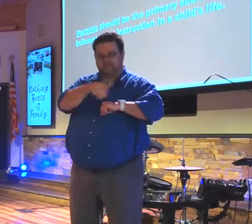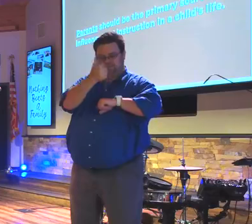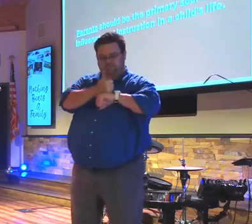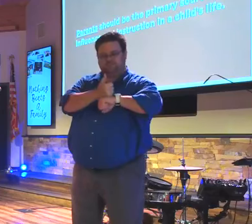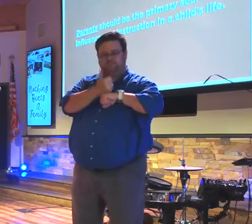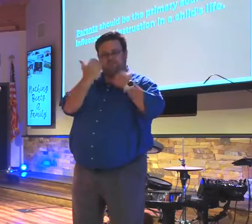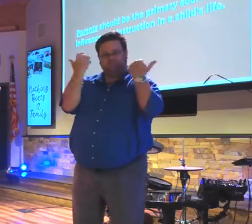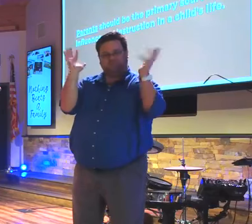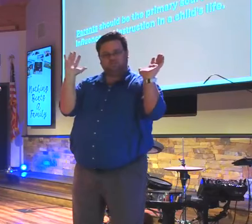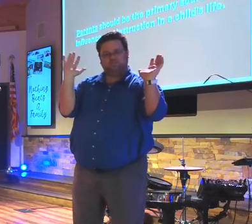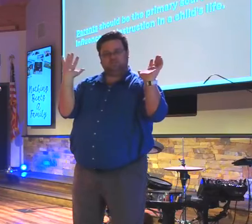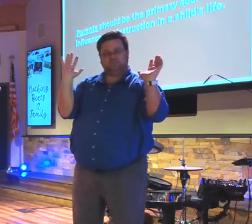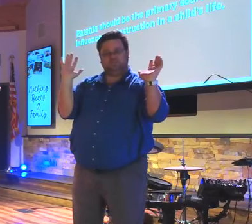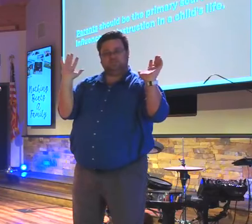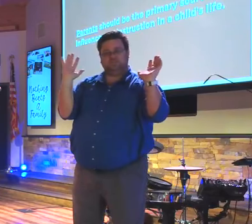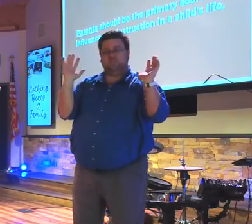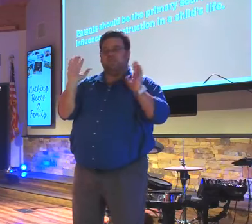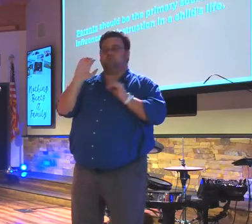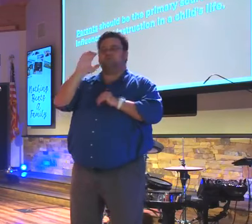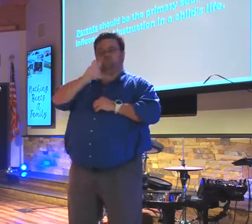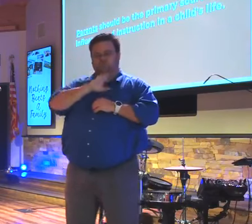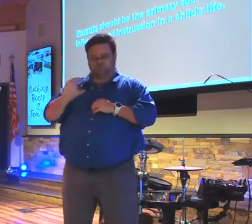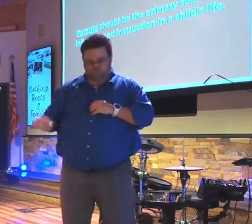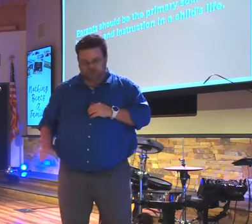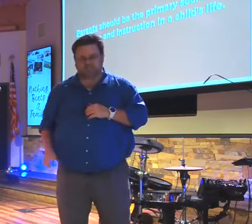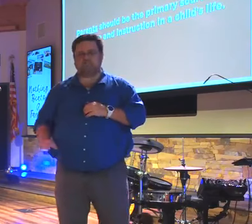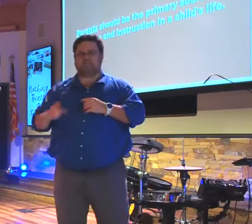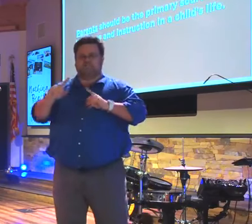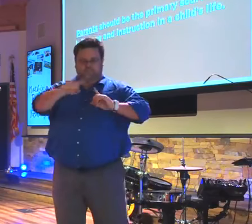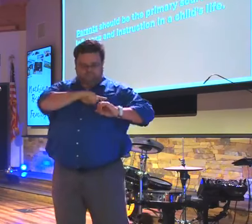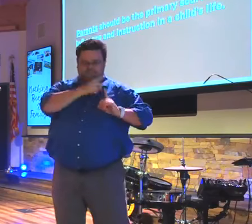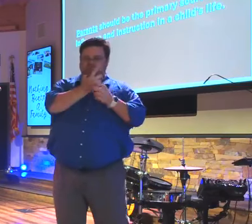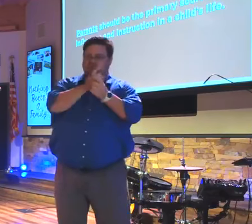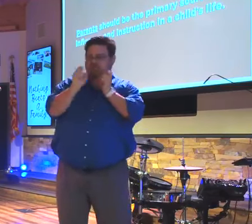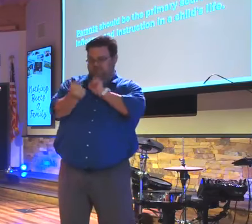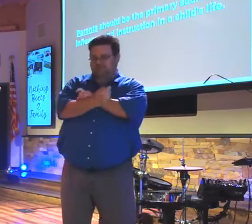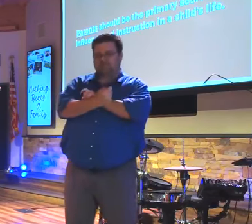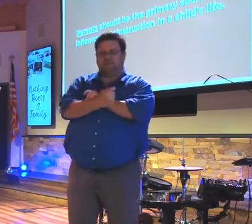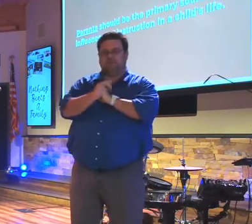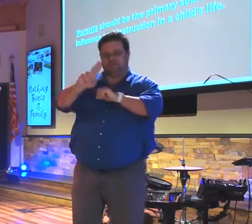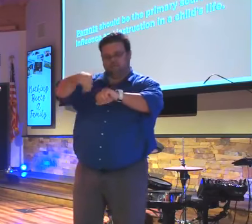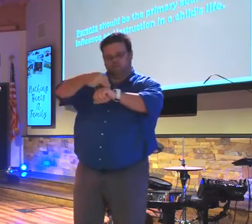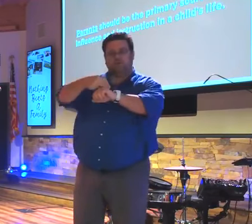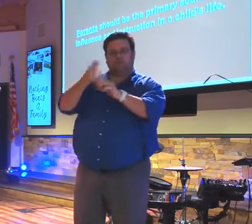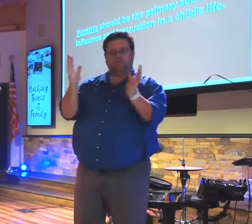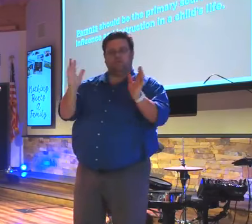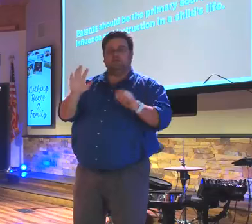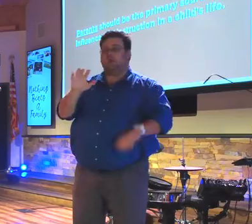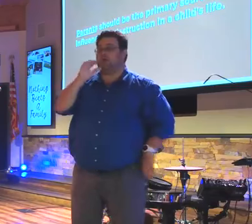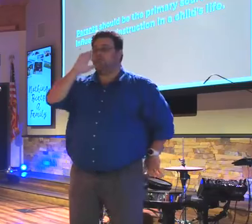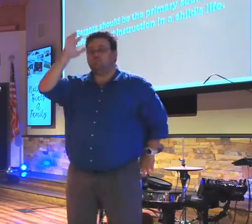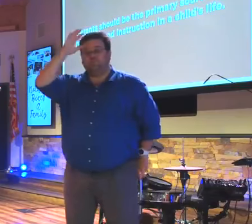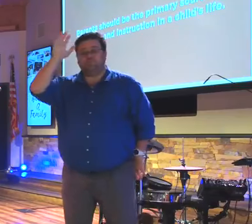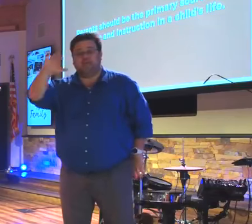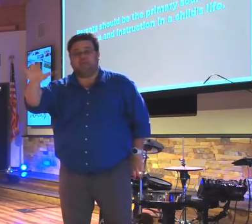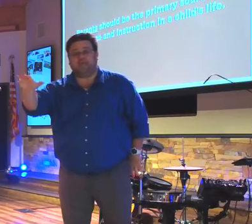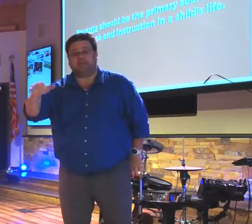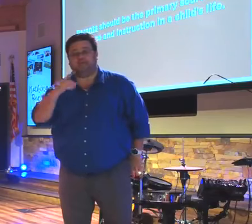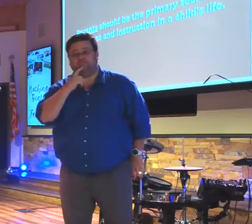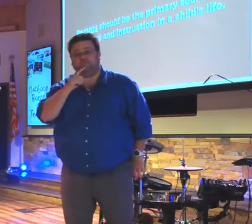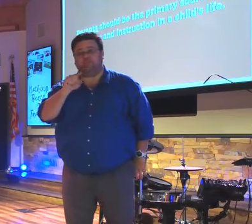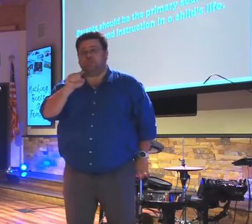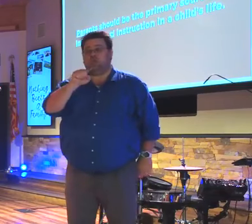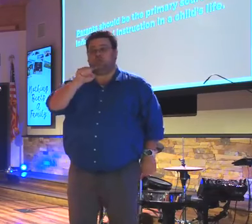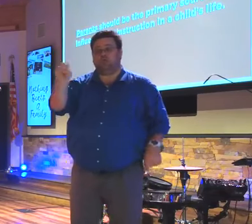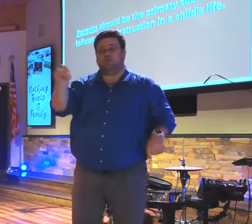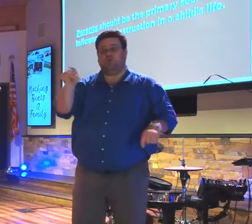place. Now, of course, Christ can get in there and change that, but that's typical, okay? So, Christian parent, let's talk for a second.